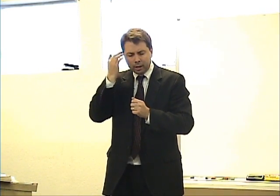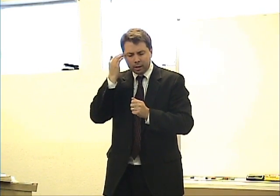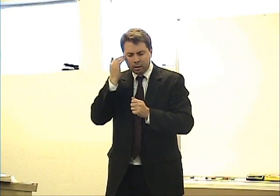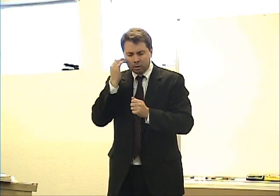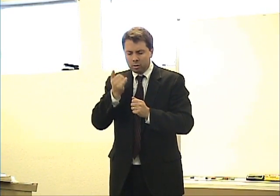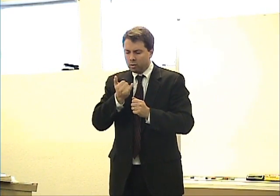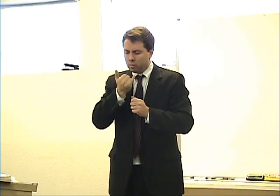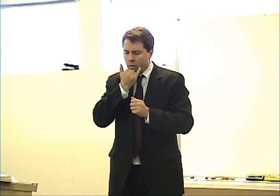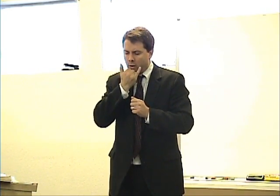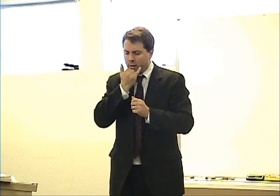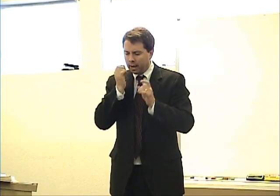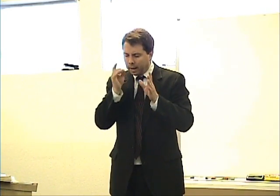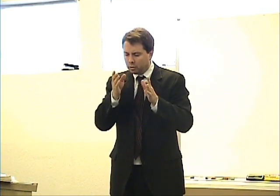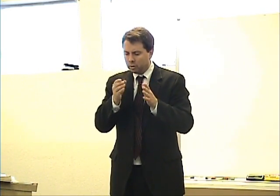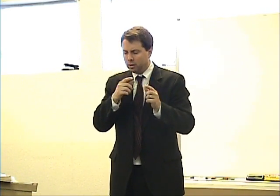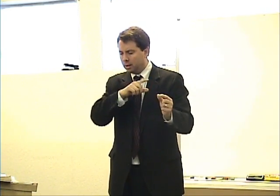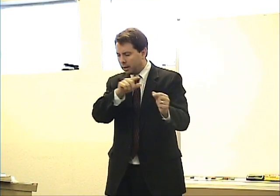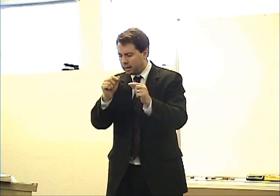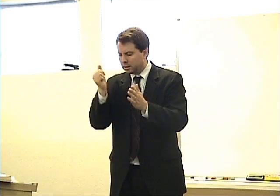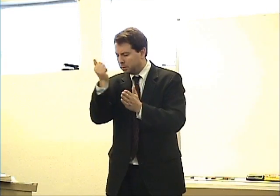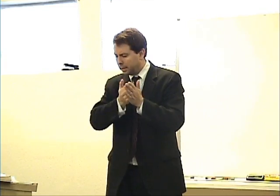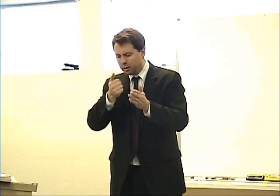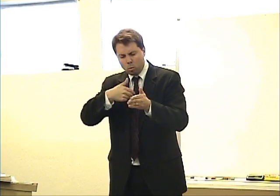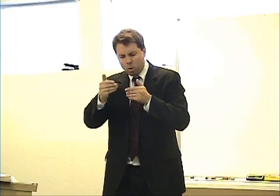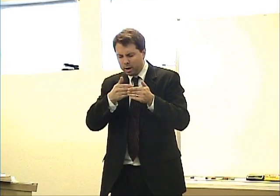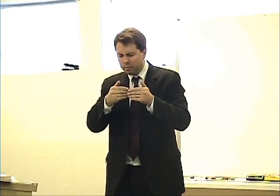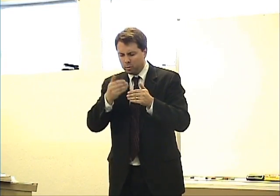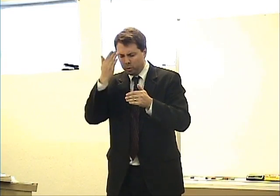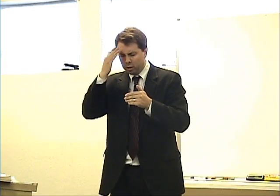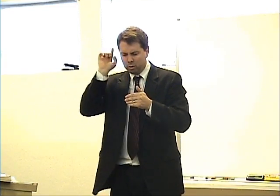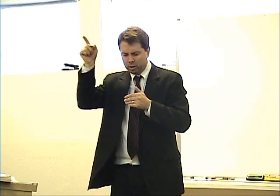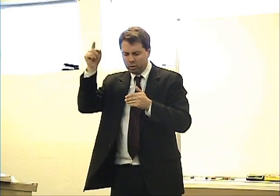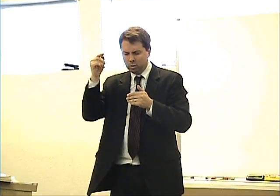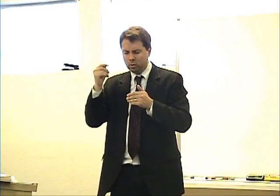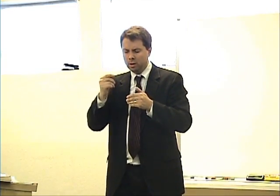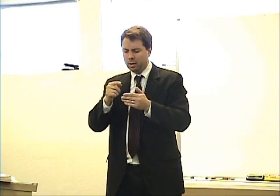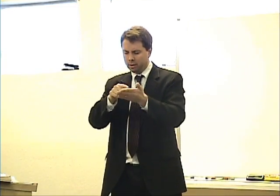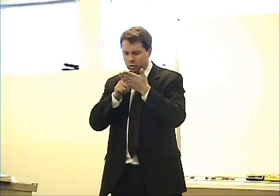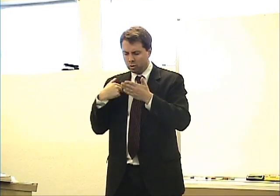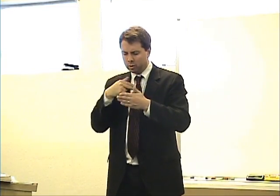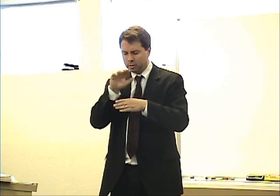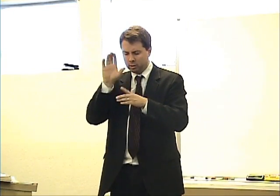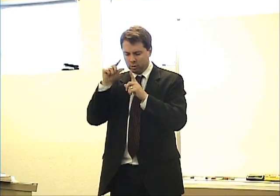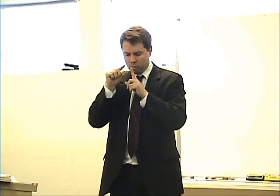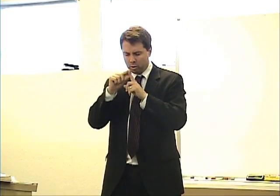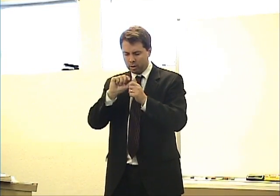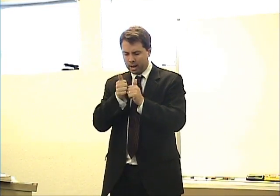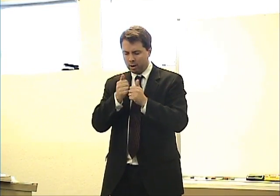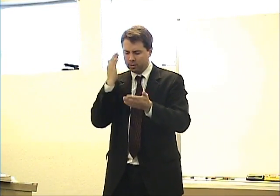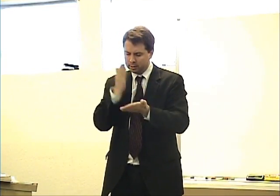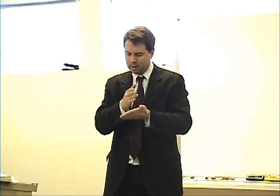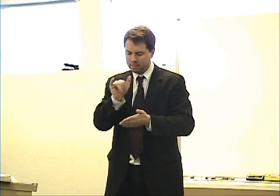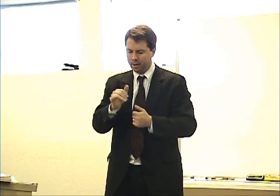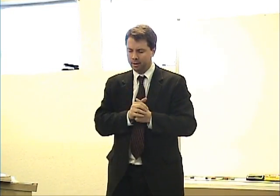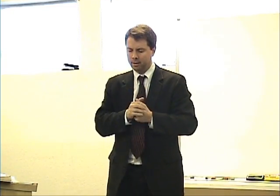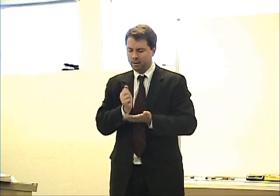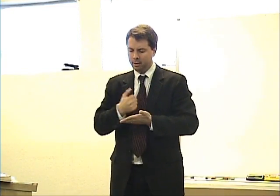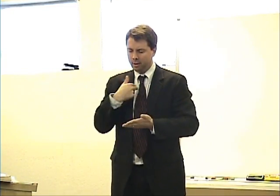thinking, wrong hatred, gossip, slander, whatever. We know that you have shown us in your word how to stop that. Help